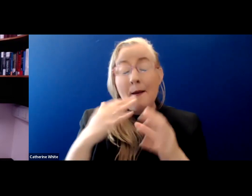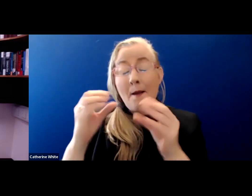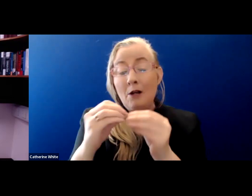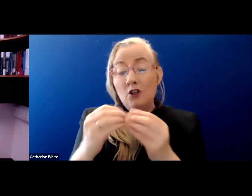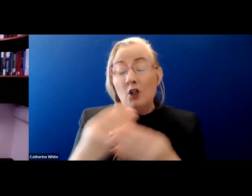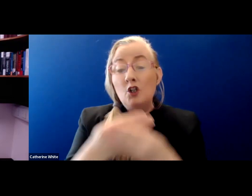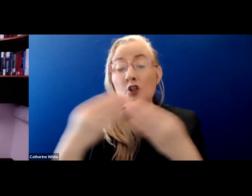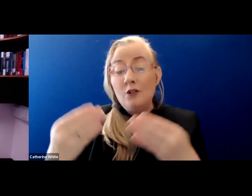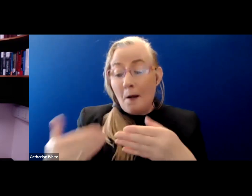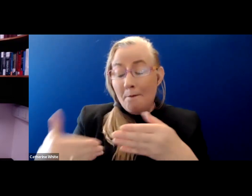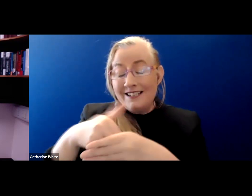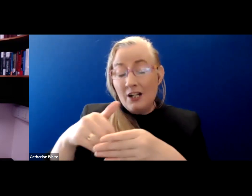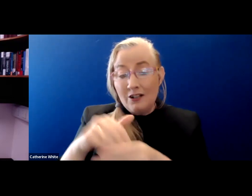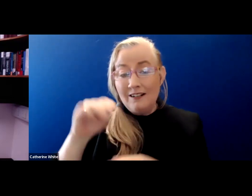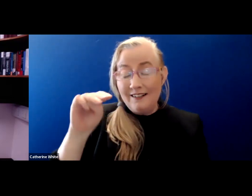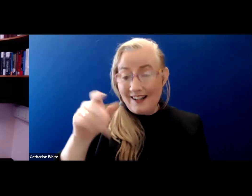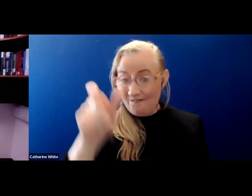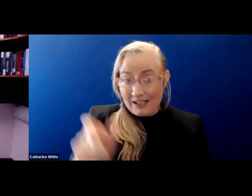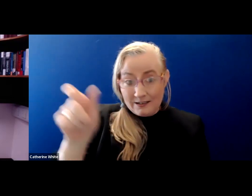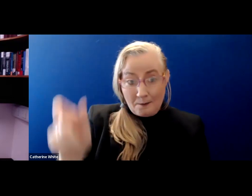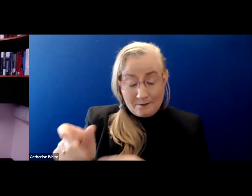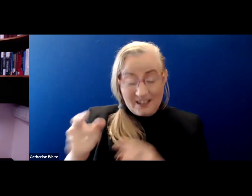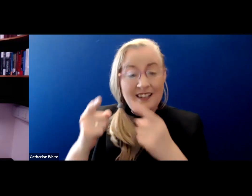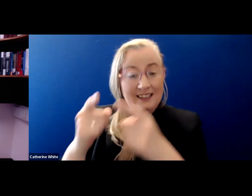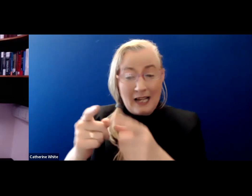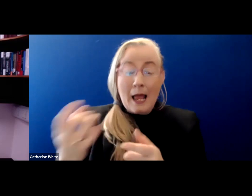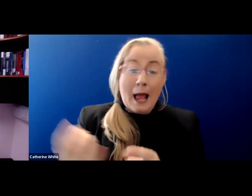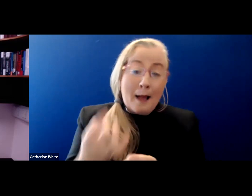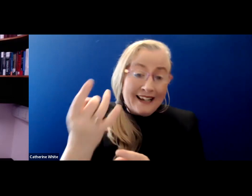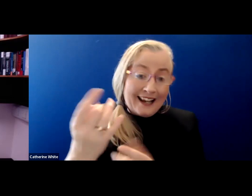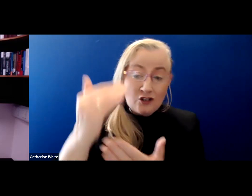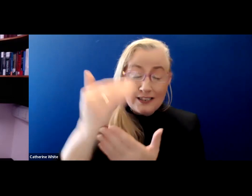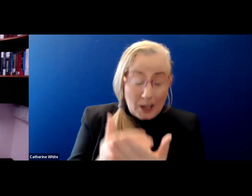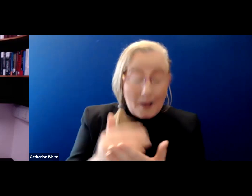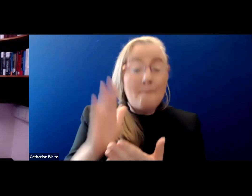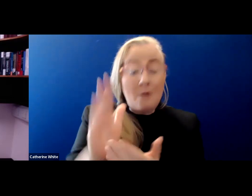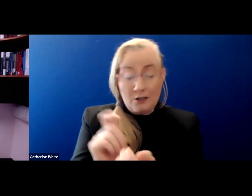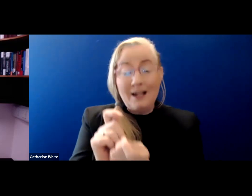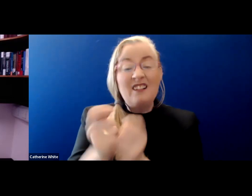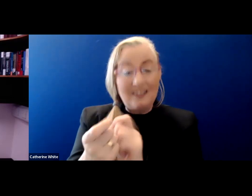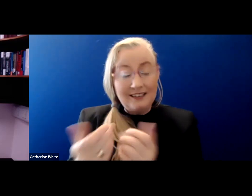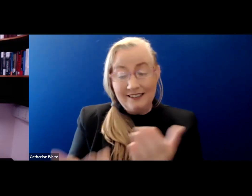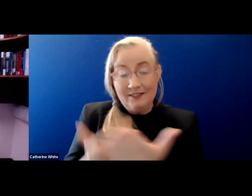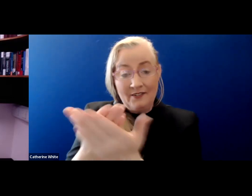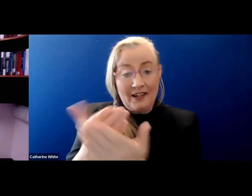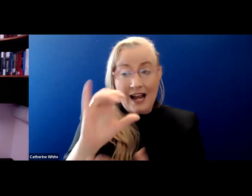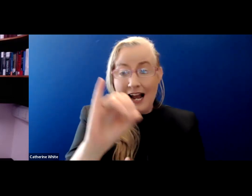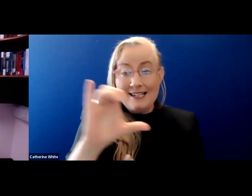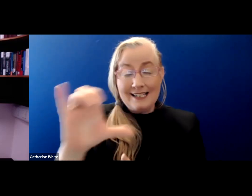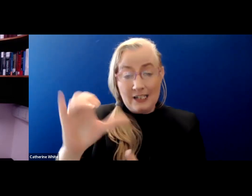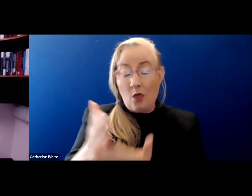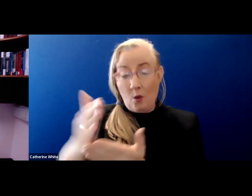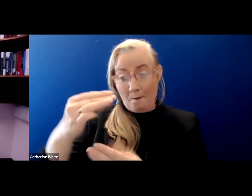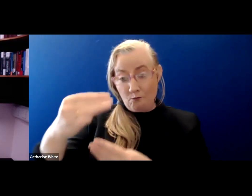potential participant victims whose interests and applications must be accommodated in ICC proceedings.